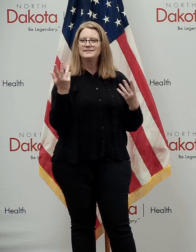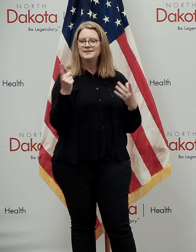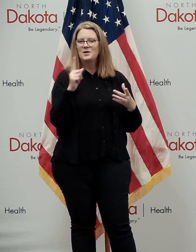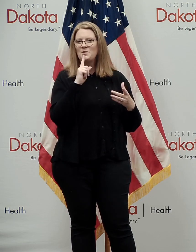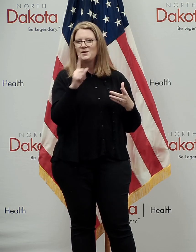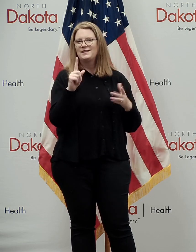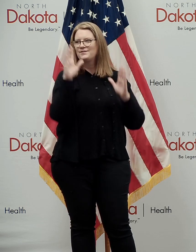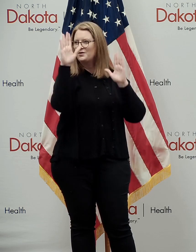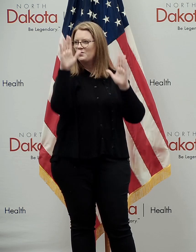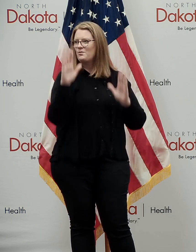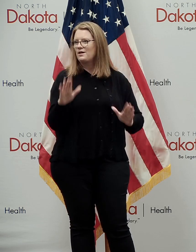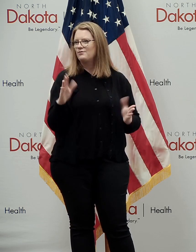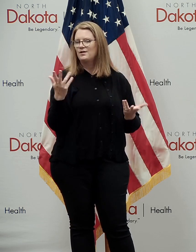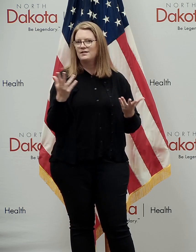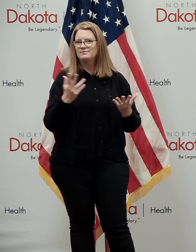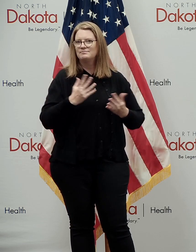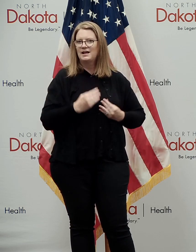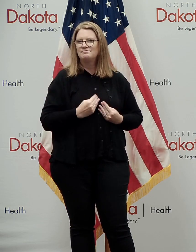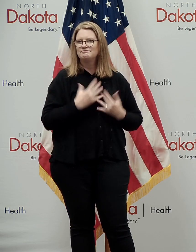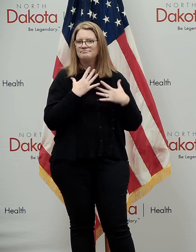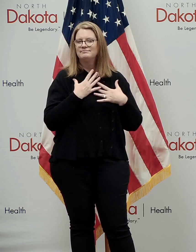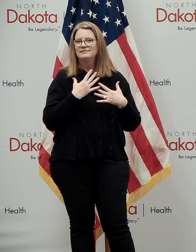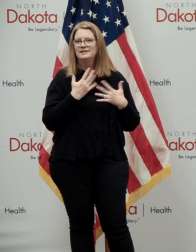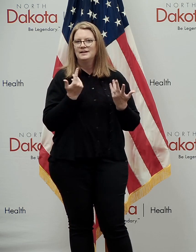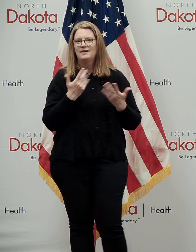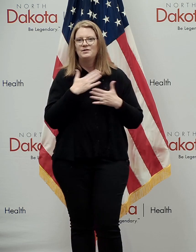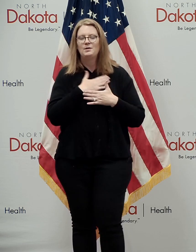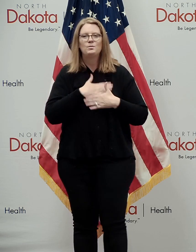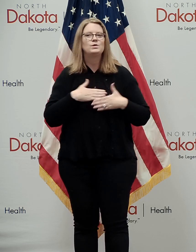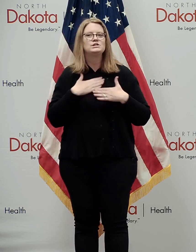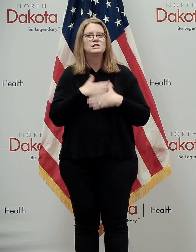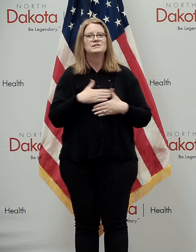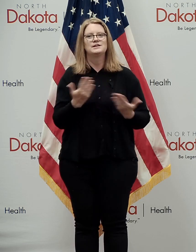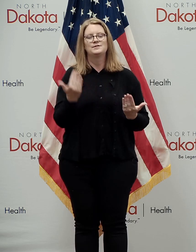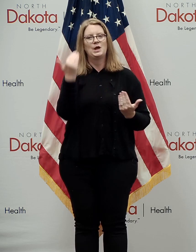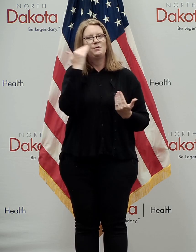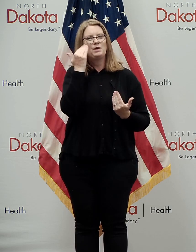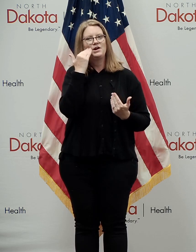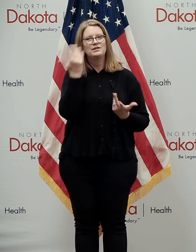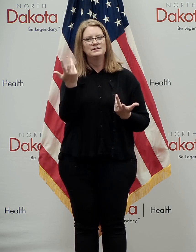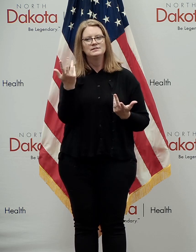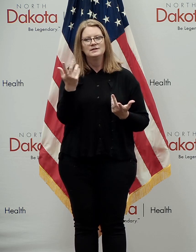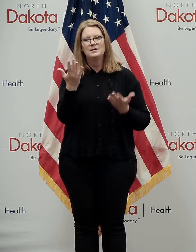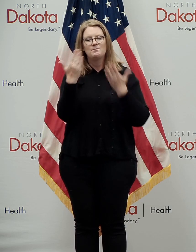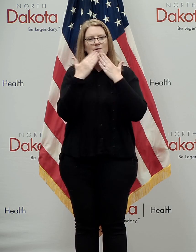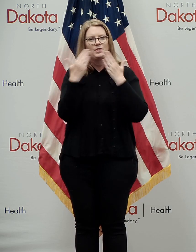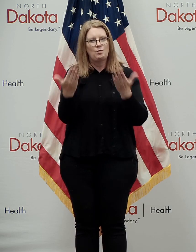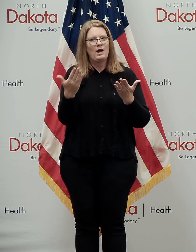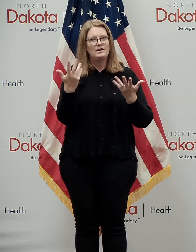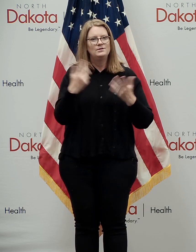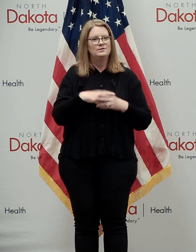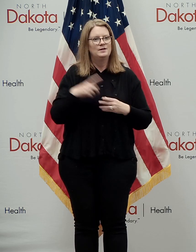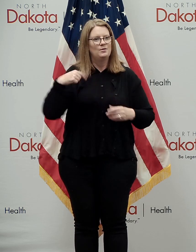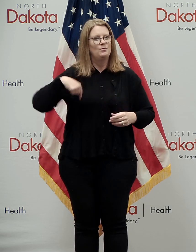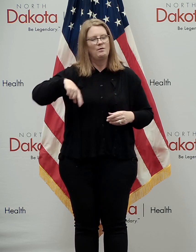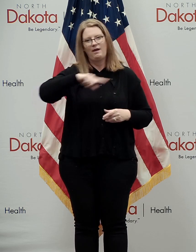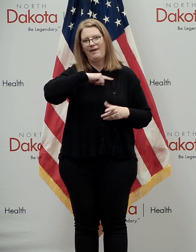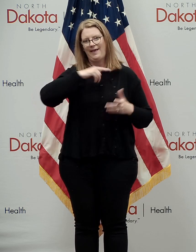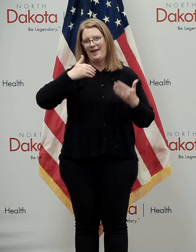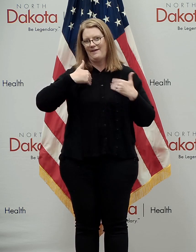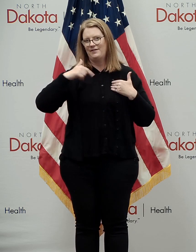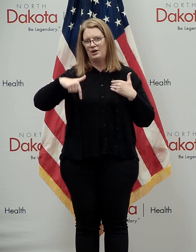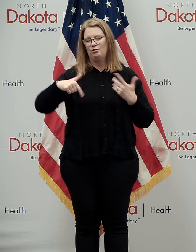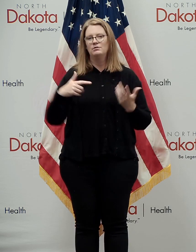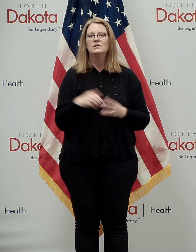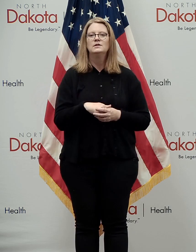great spirit of community, and we have an appreciation and awareness and consciousness about the gratitude and the abundance that we all have here in North Dakota.